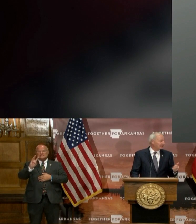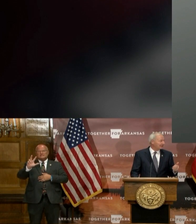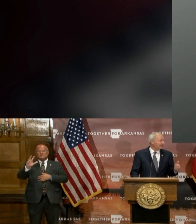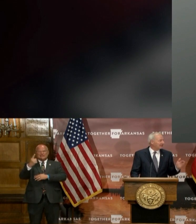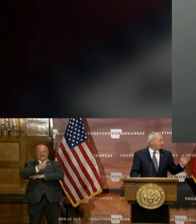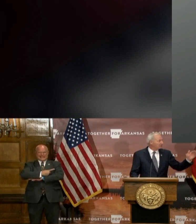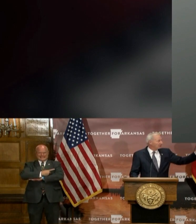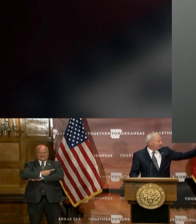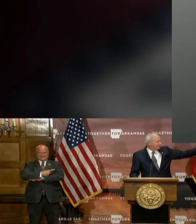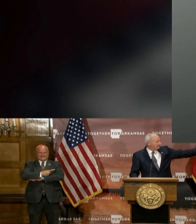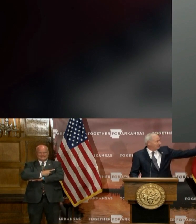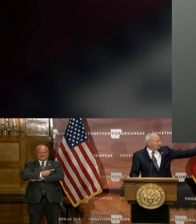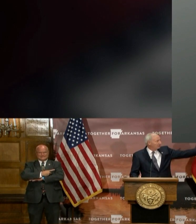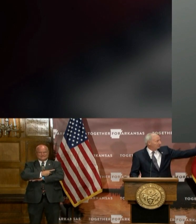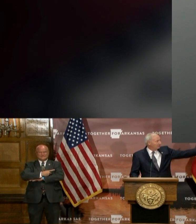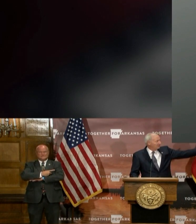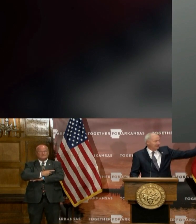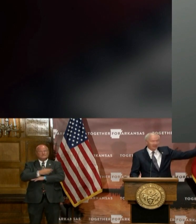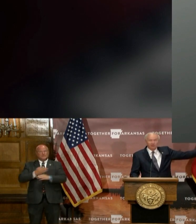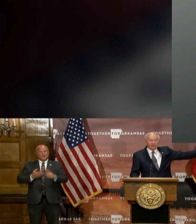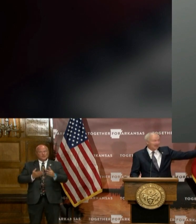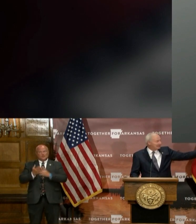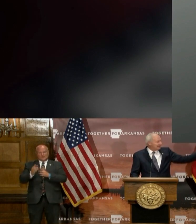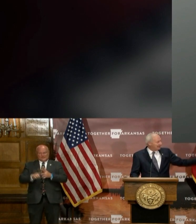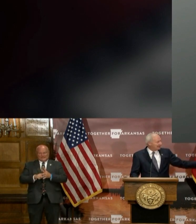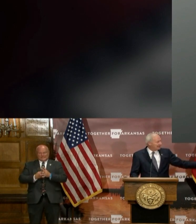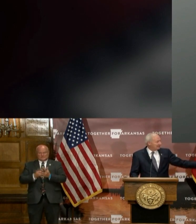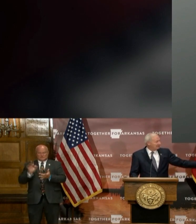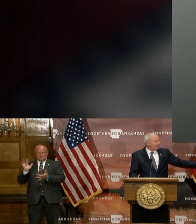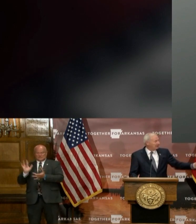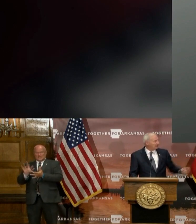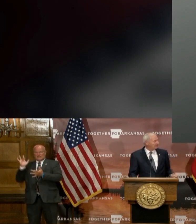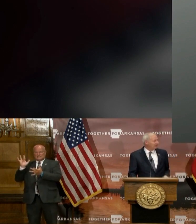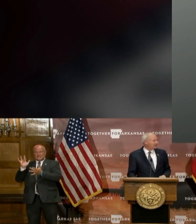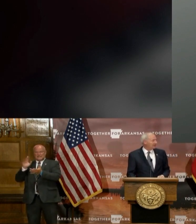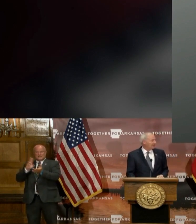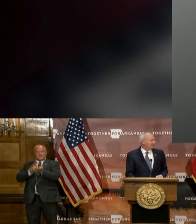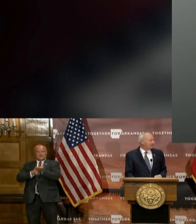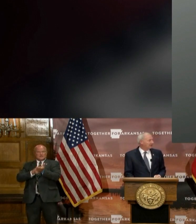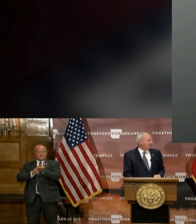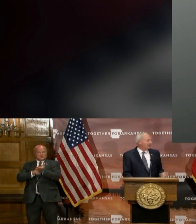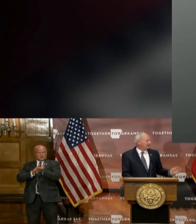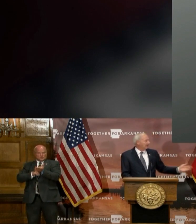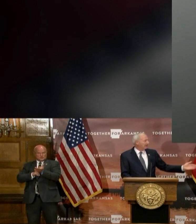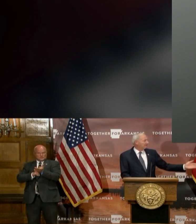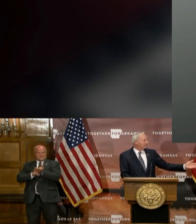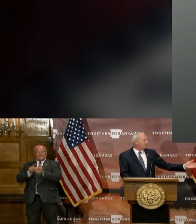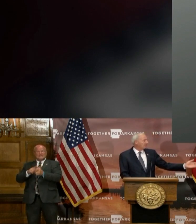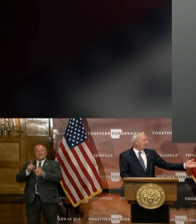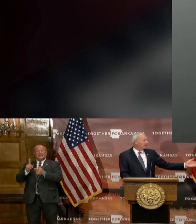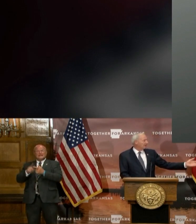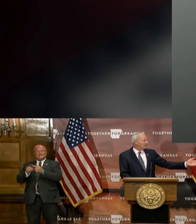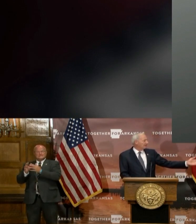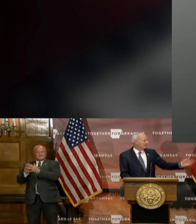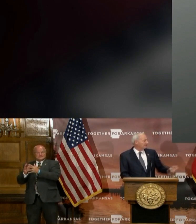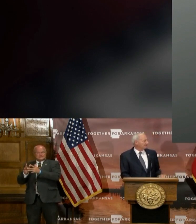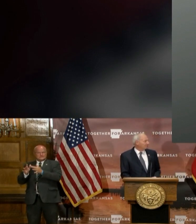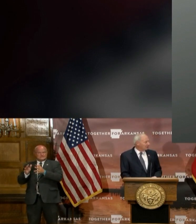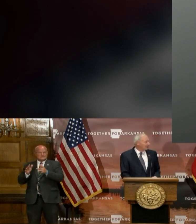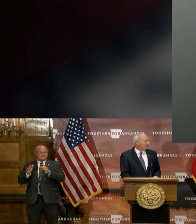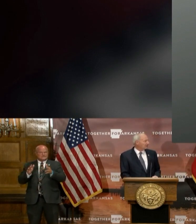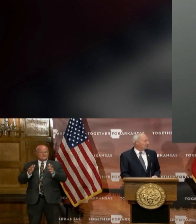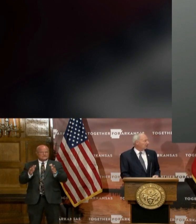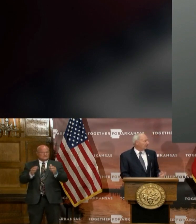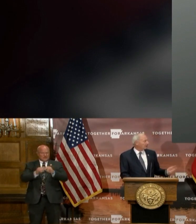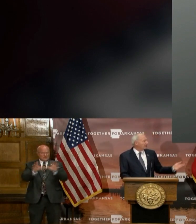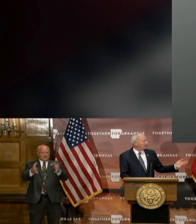days, which was through the initial contact by the nurse investigator. And then